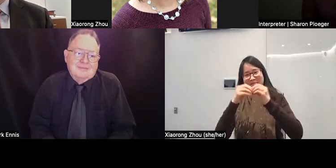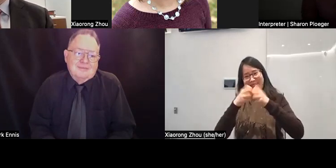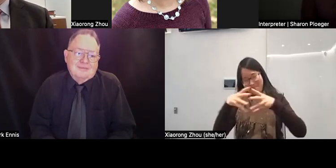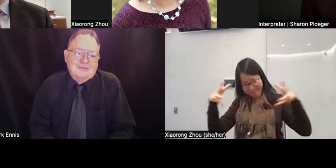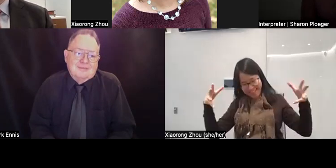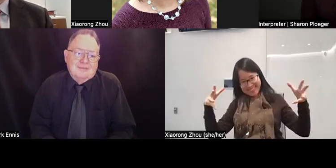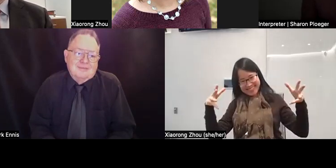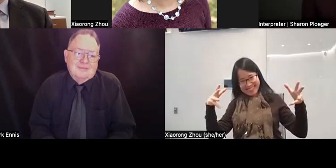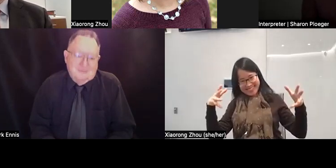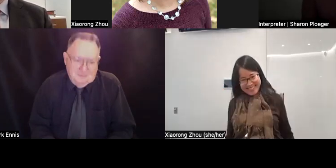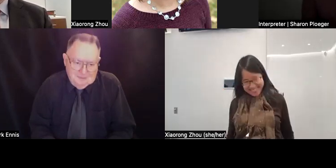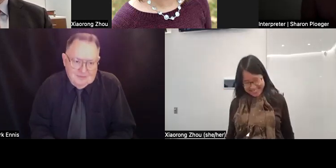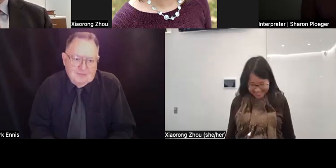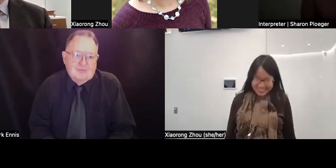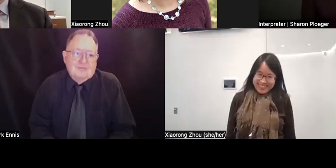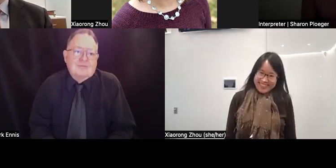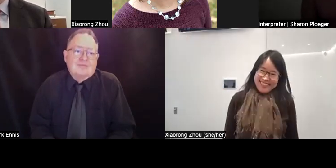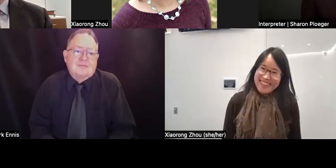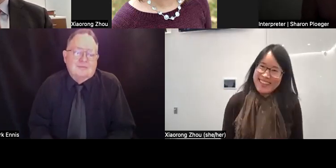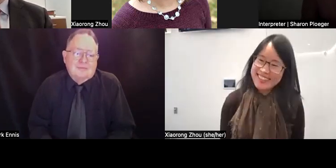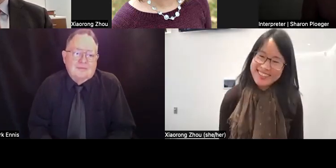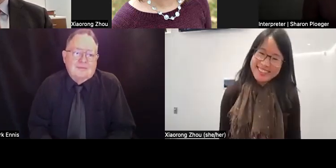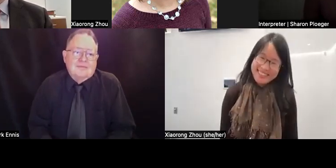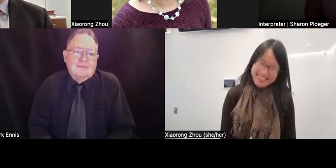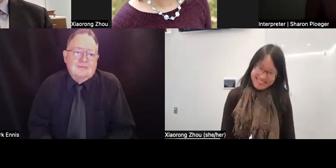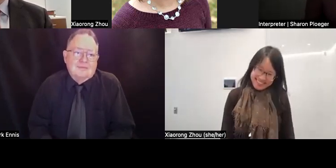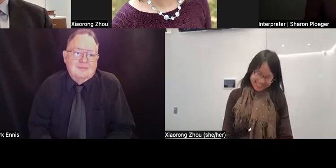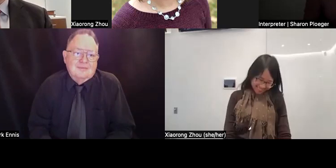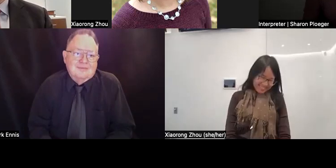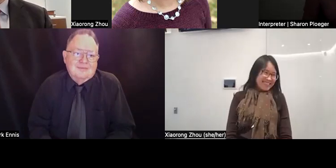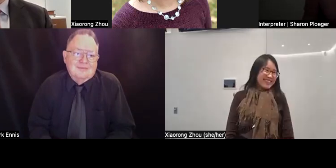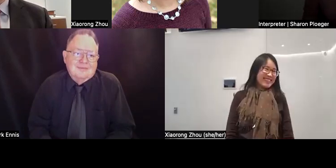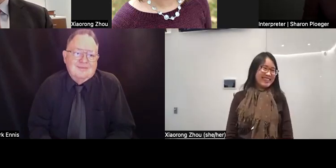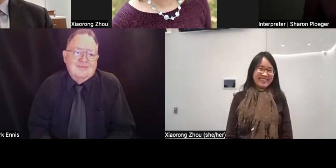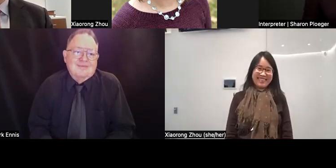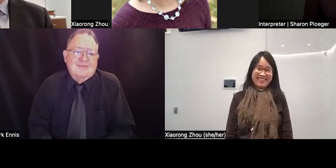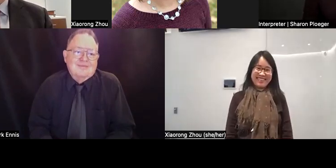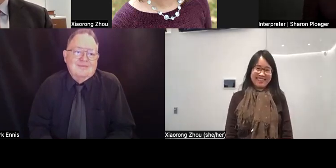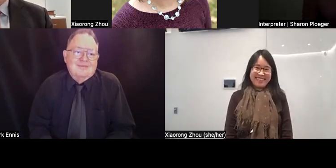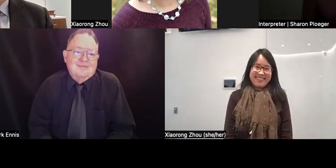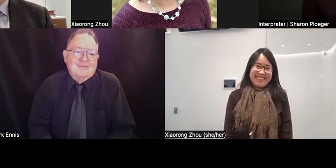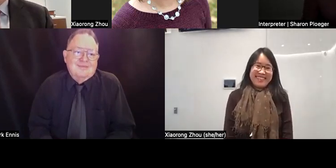Dr. Johnson and Dr. Knopf with expanding their research and their program.